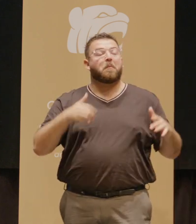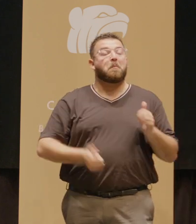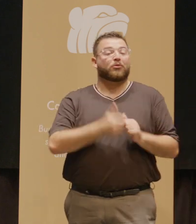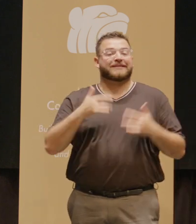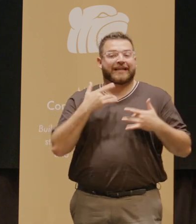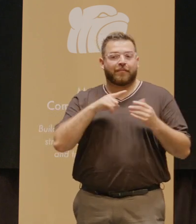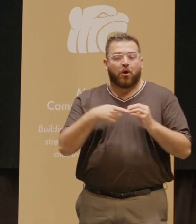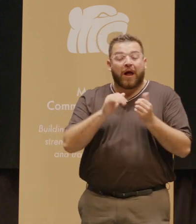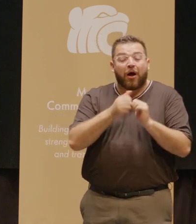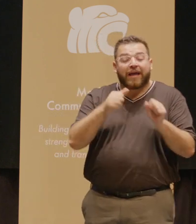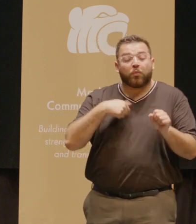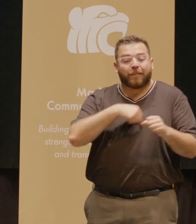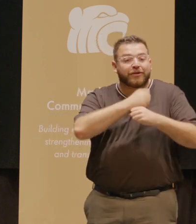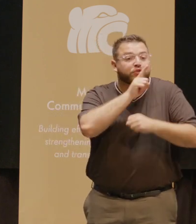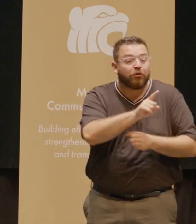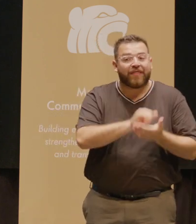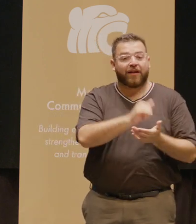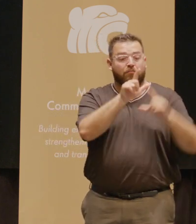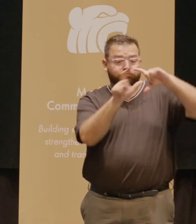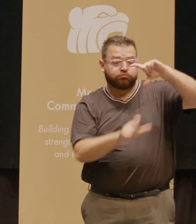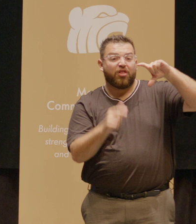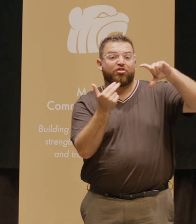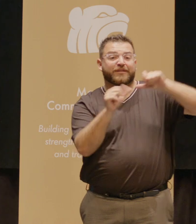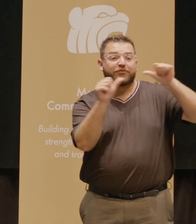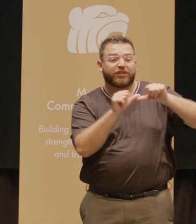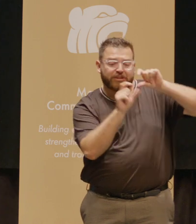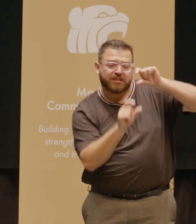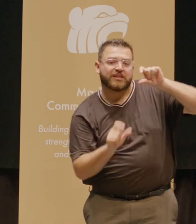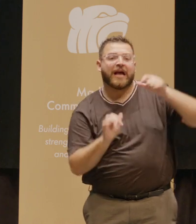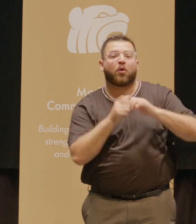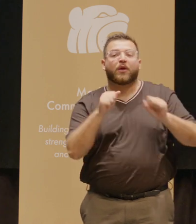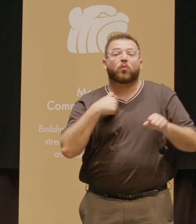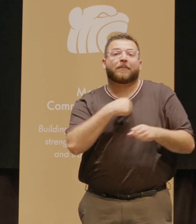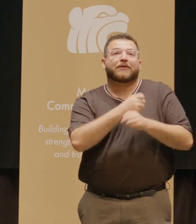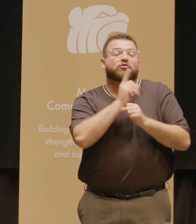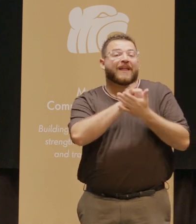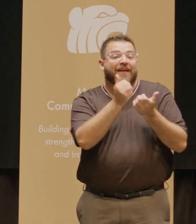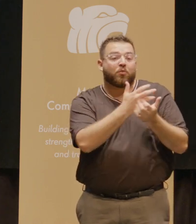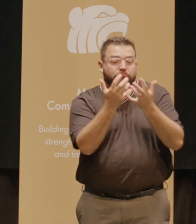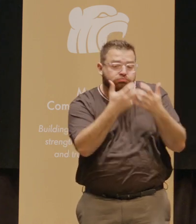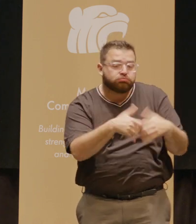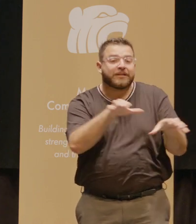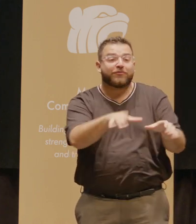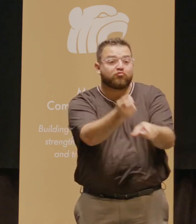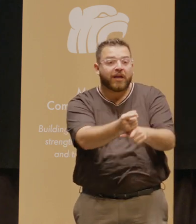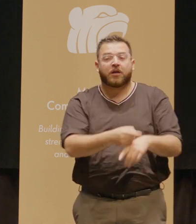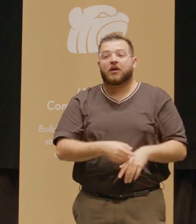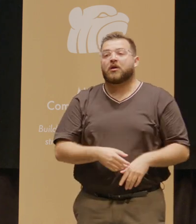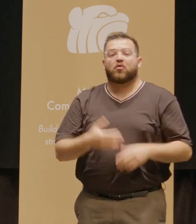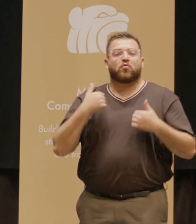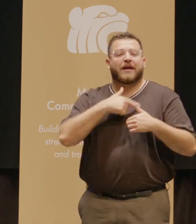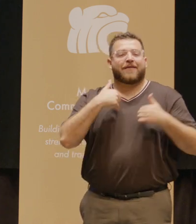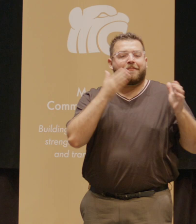that these 13 regions, we get it right? We have about 3 years left in the administration. We want to hand off to the next administration a blueprint